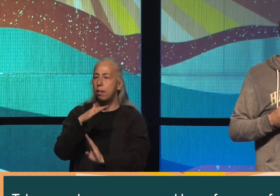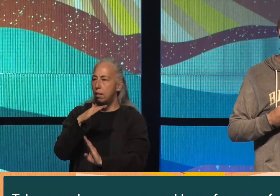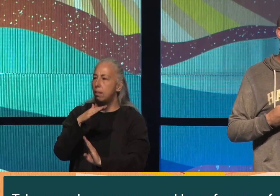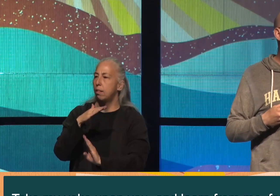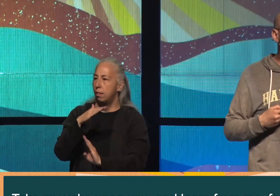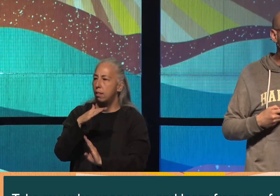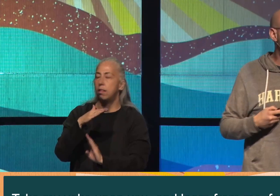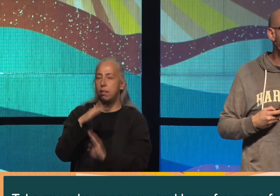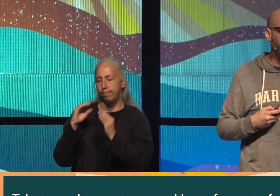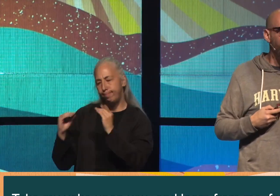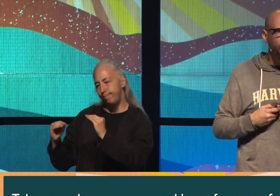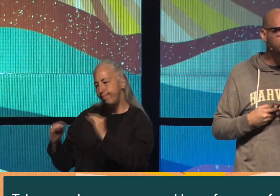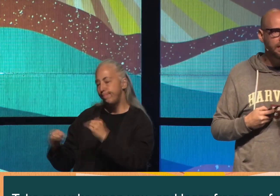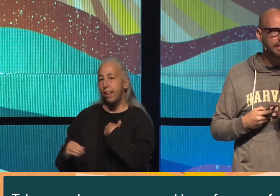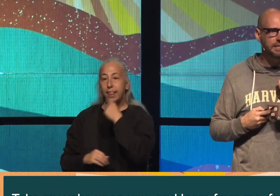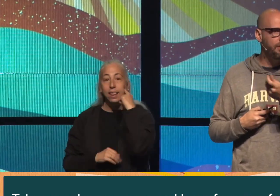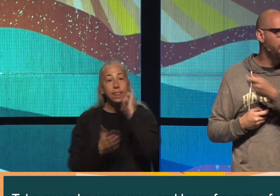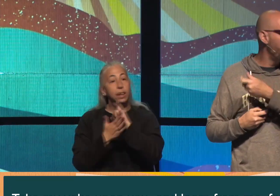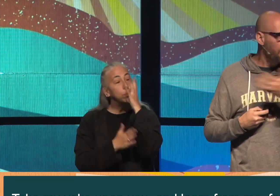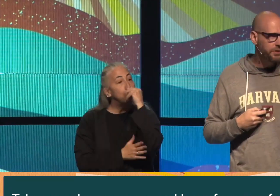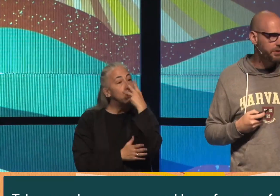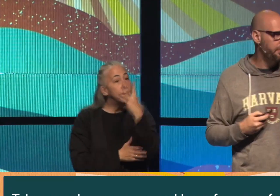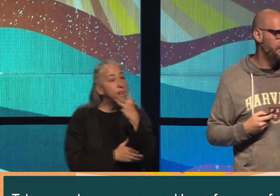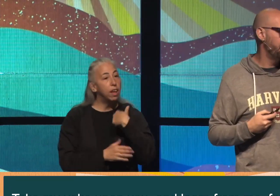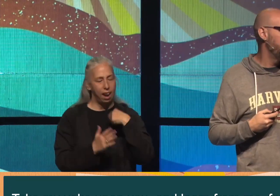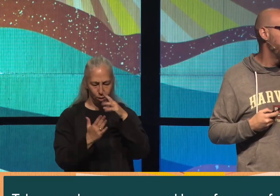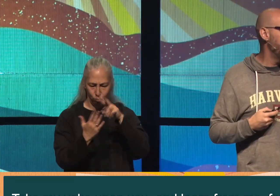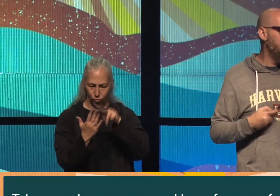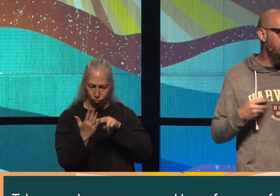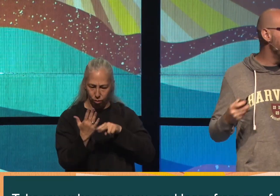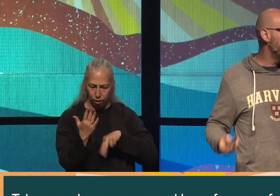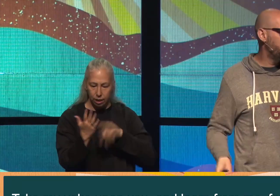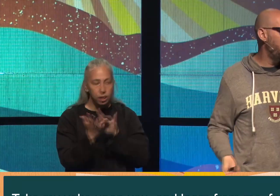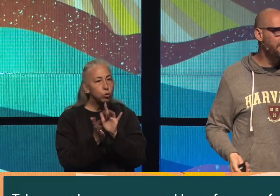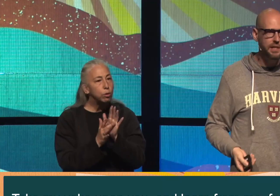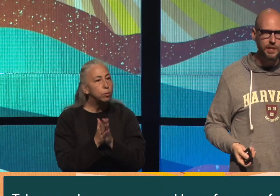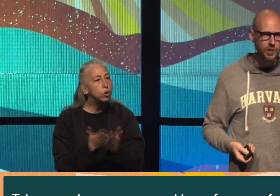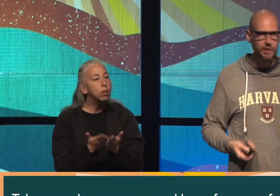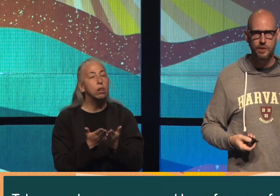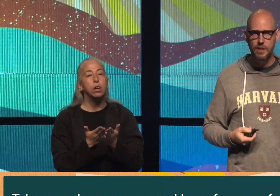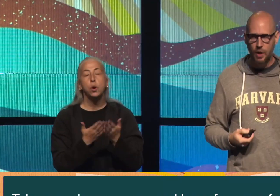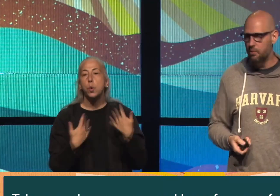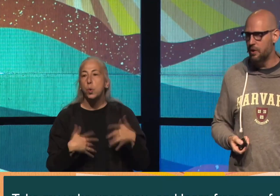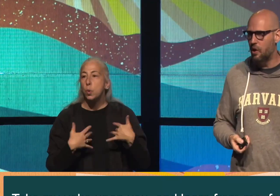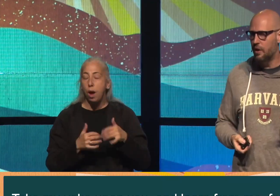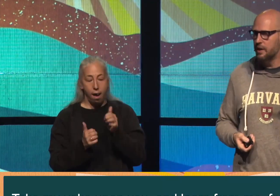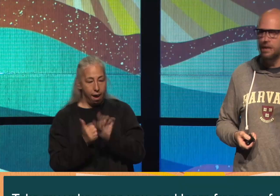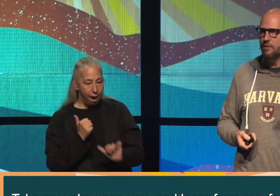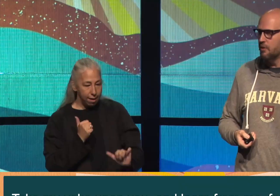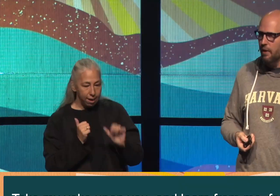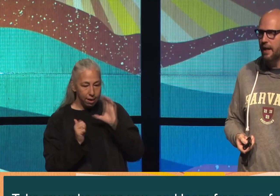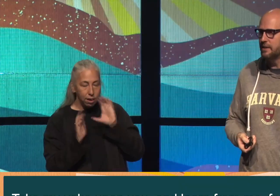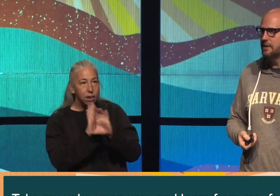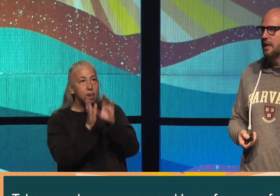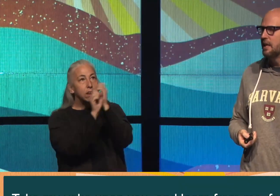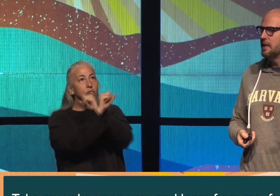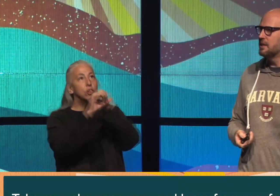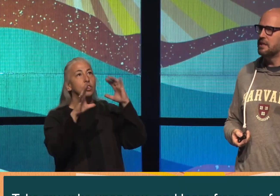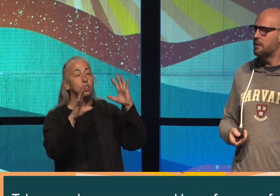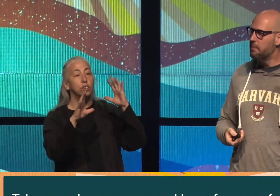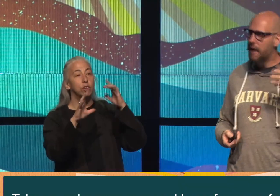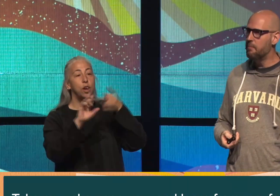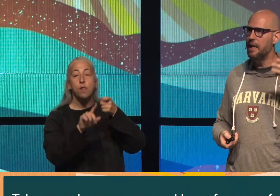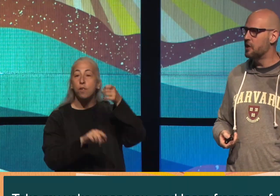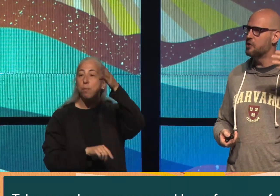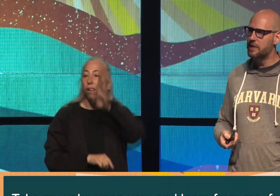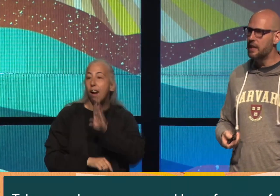And I think that's beautiful. And I hold to this as I read all of Scripture, that any image of God that isn't gentle and humble in heart and giving rest